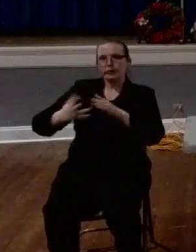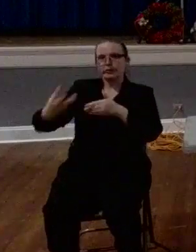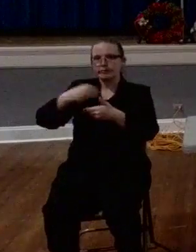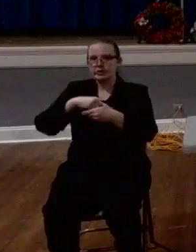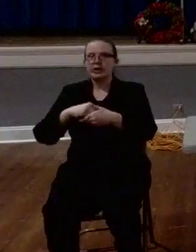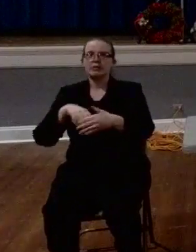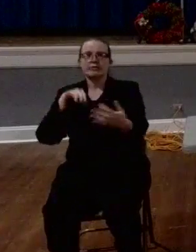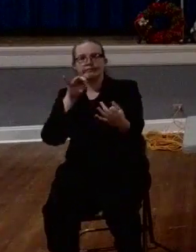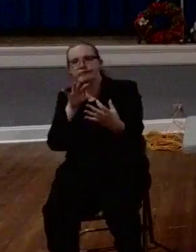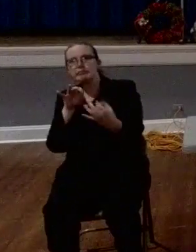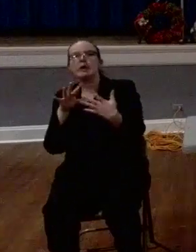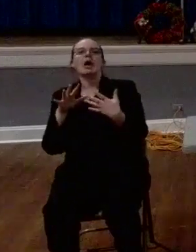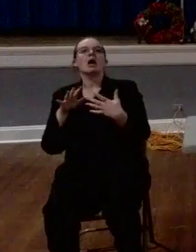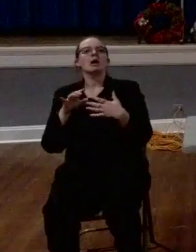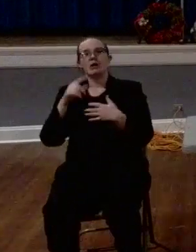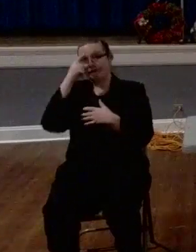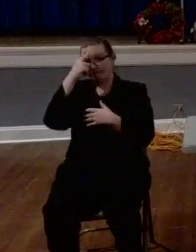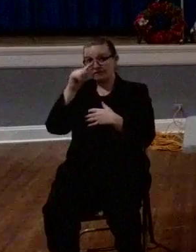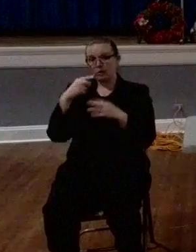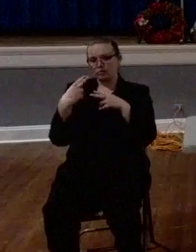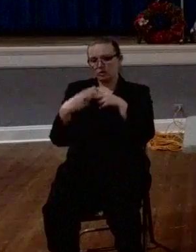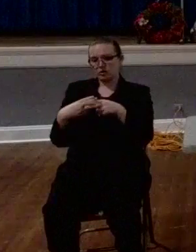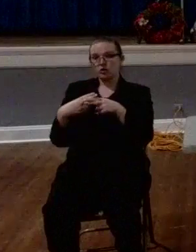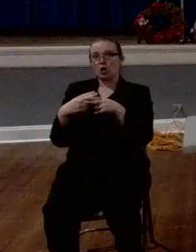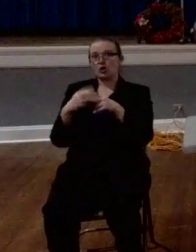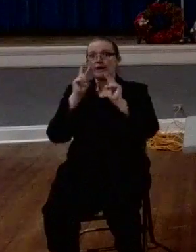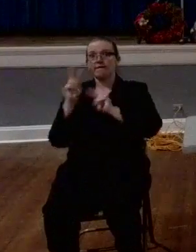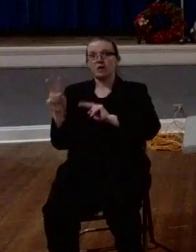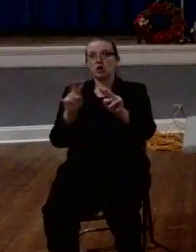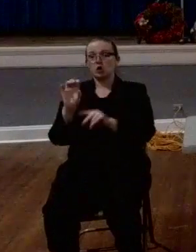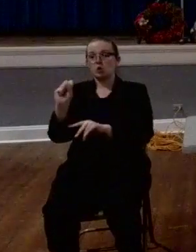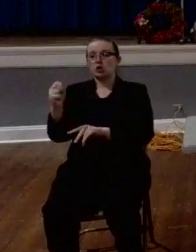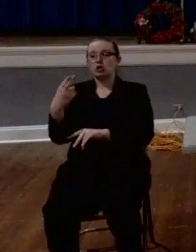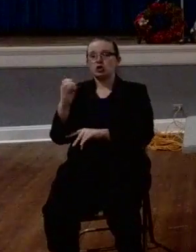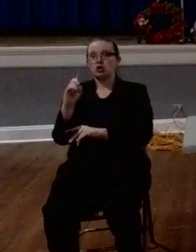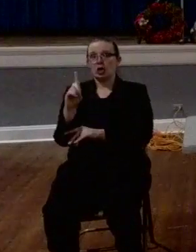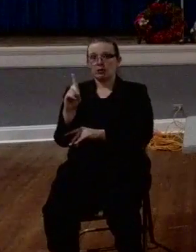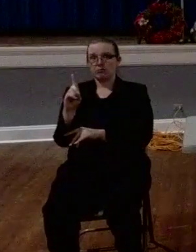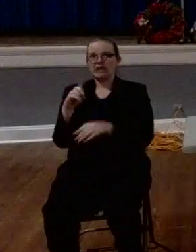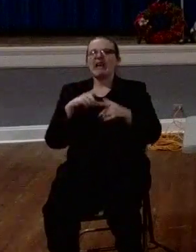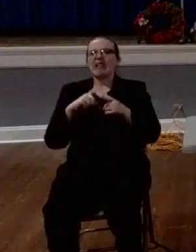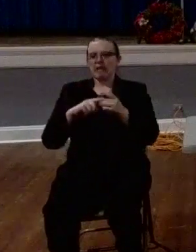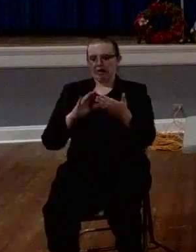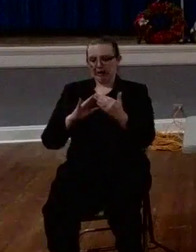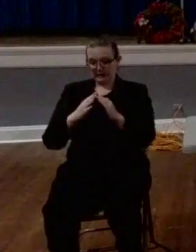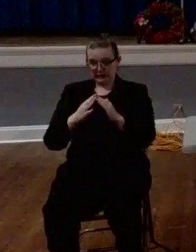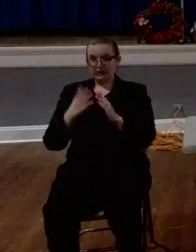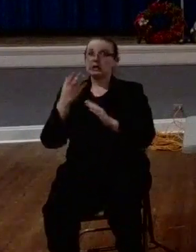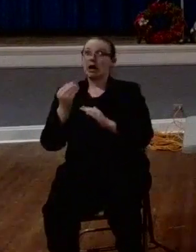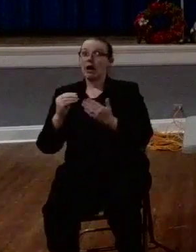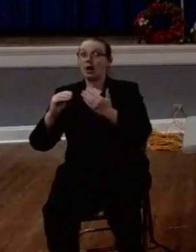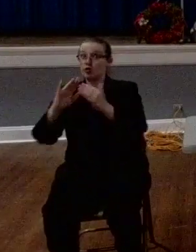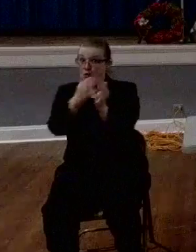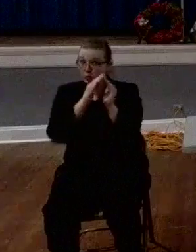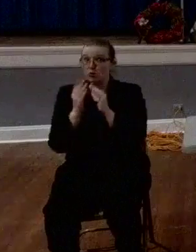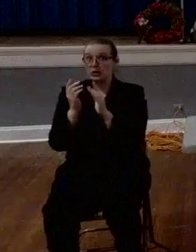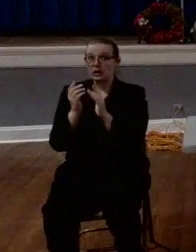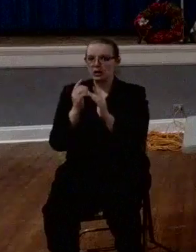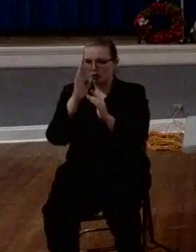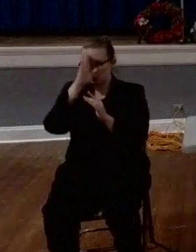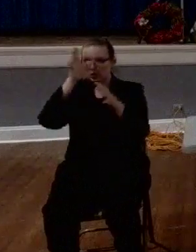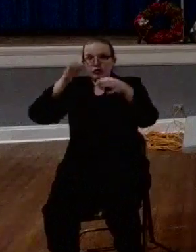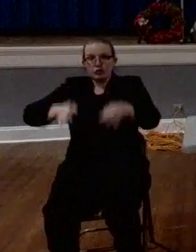participation feedback for a view shed. And it would be at that point that the city, along with the community, would determine